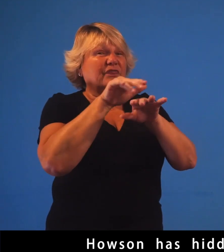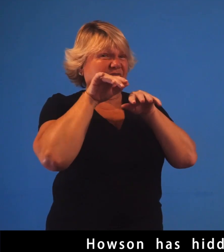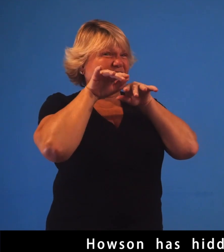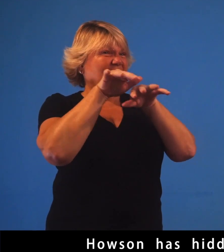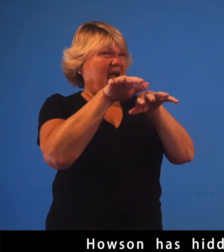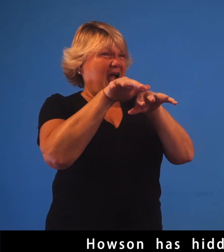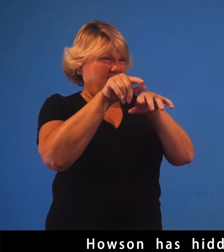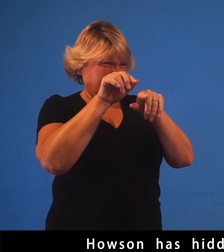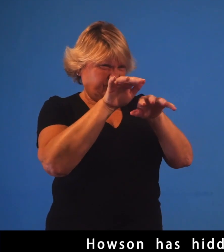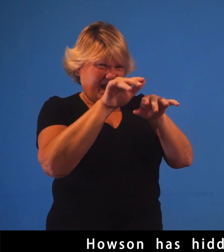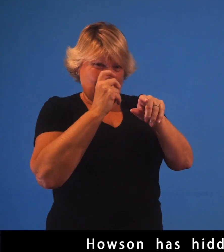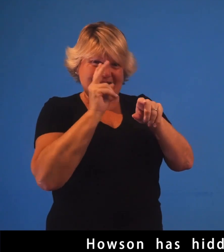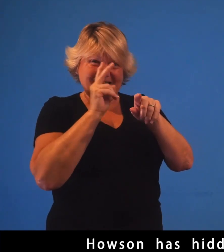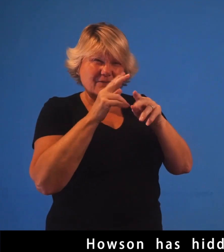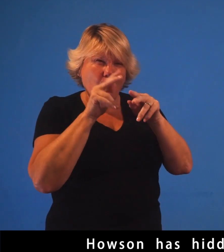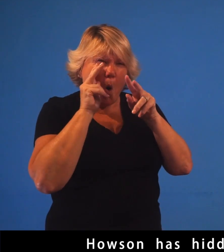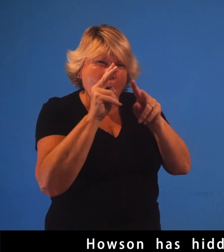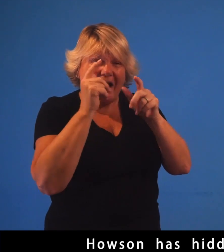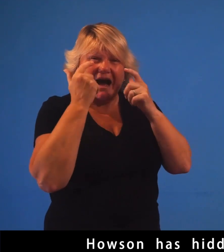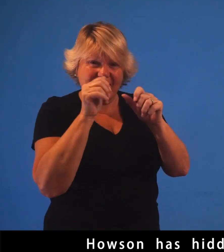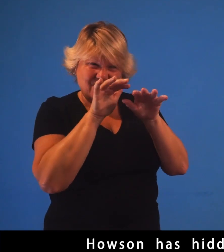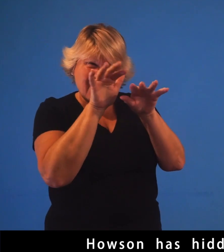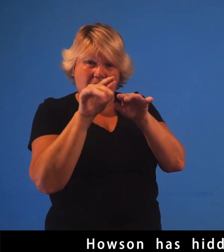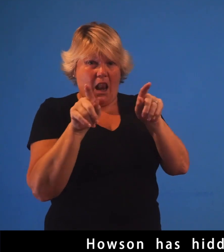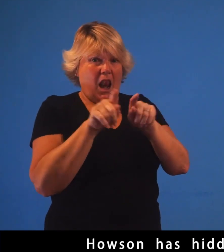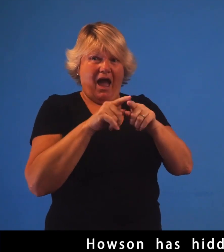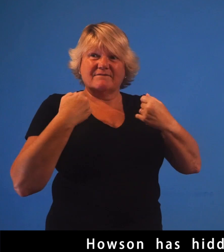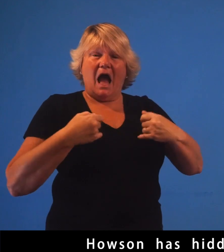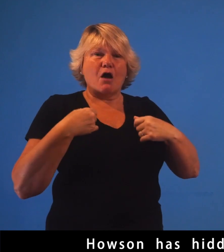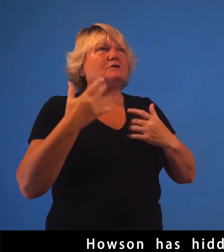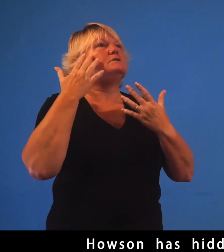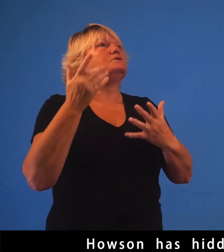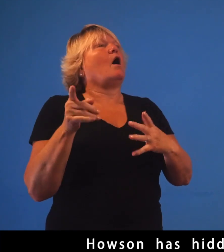Howson has hidden it in plain sight, just like the virus.